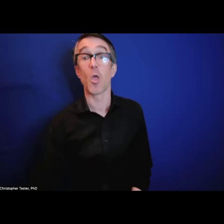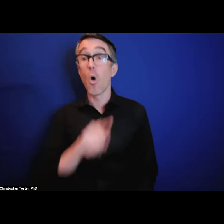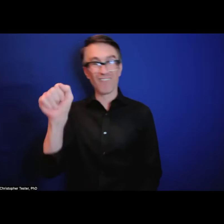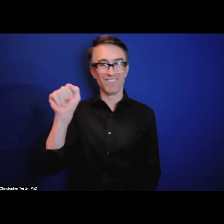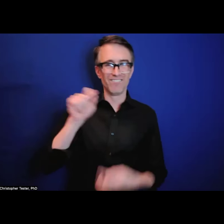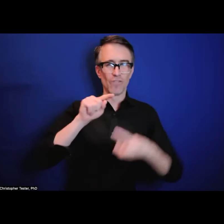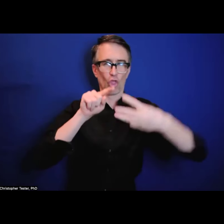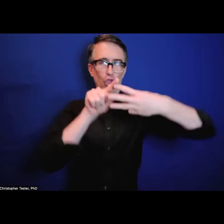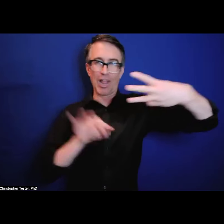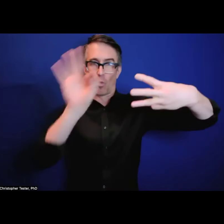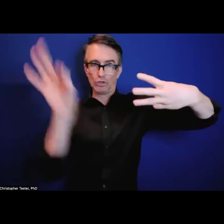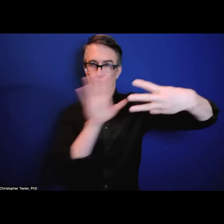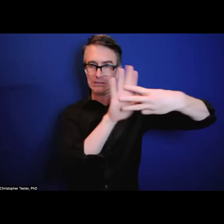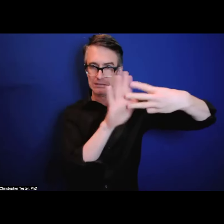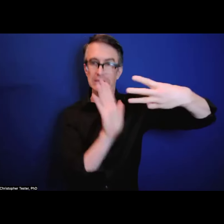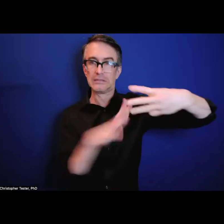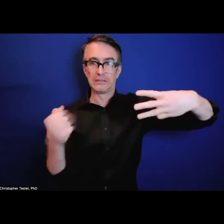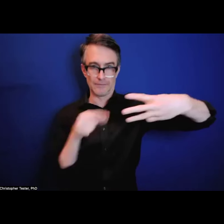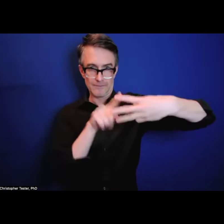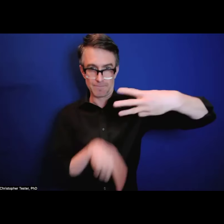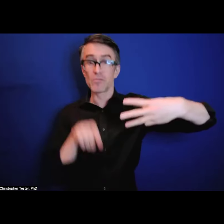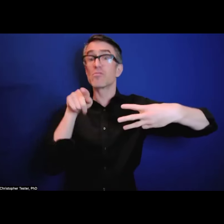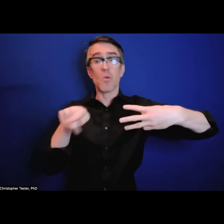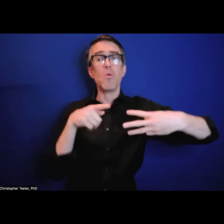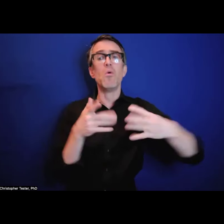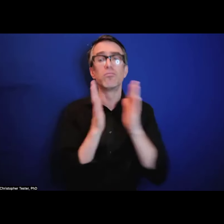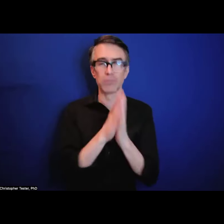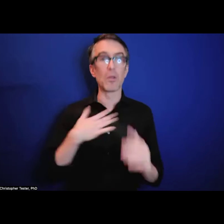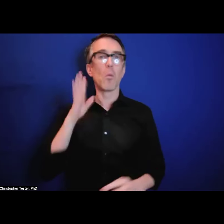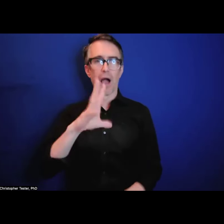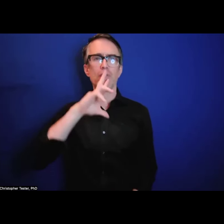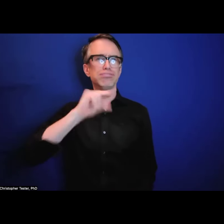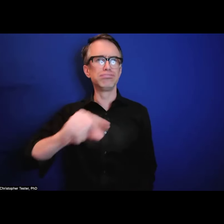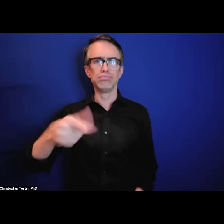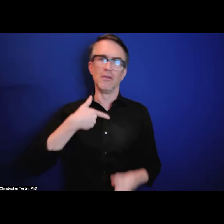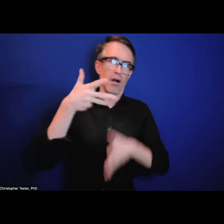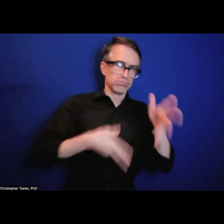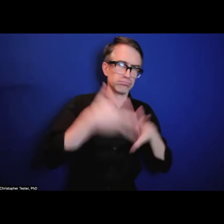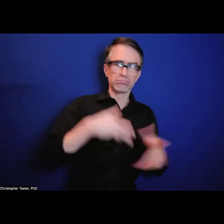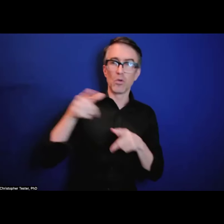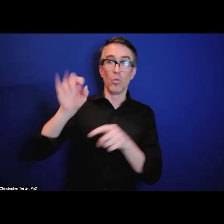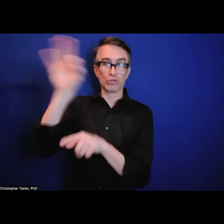I will read each question out so that it reaches the interpretation.